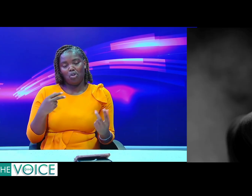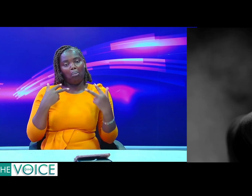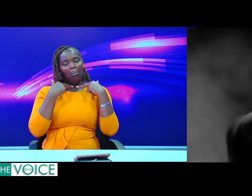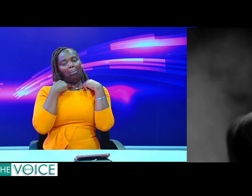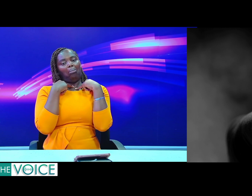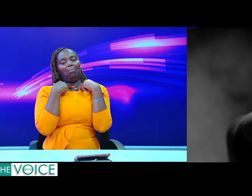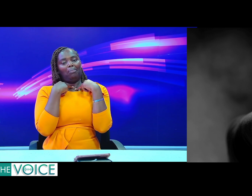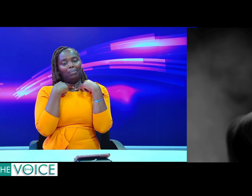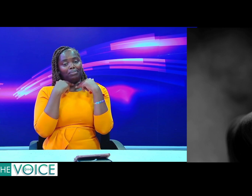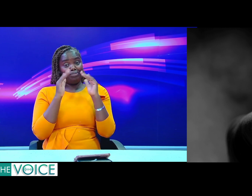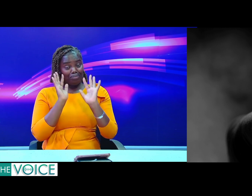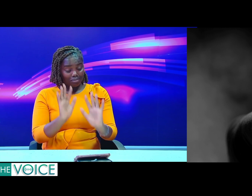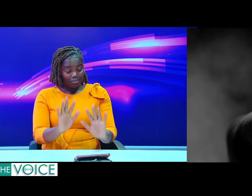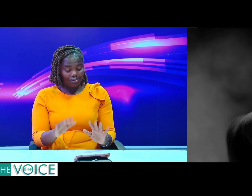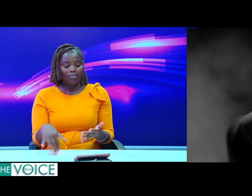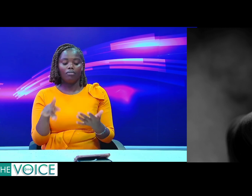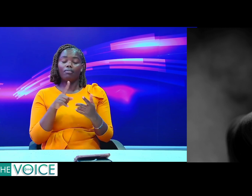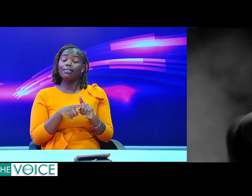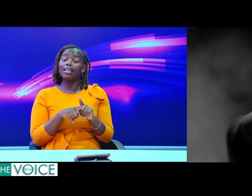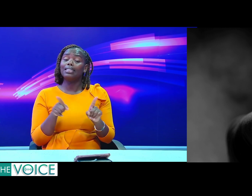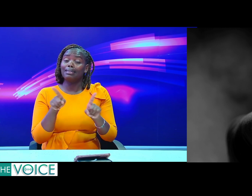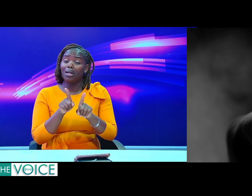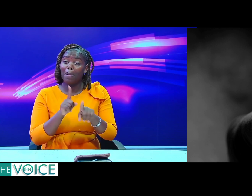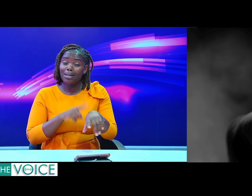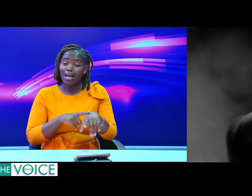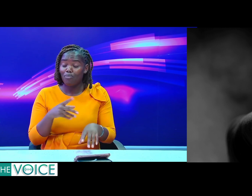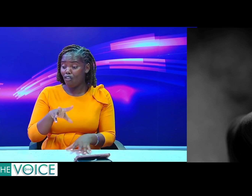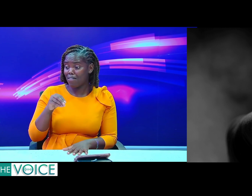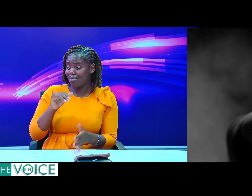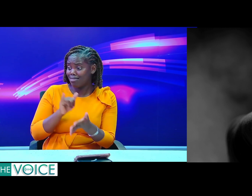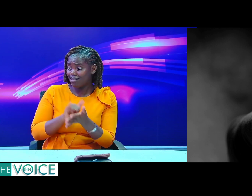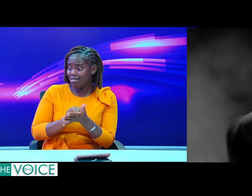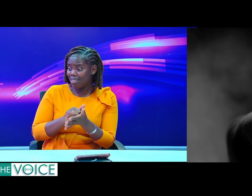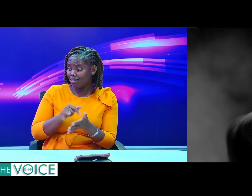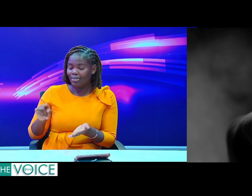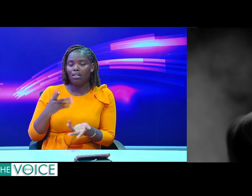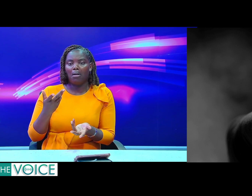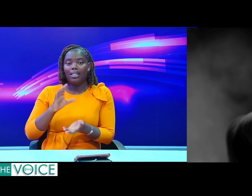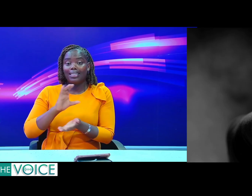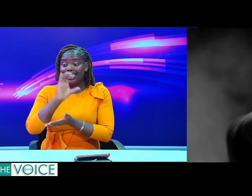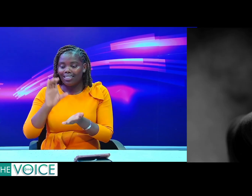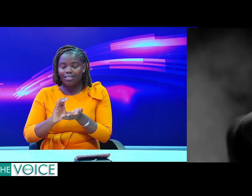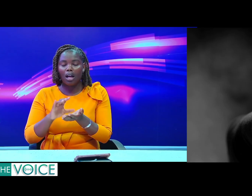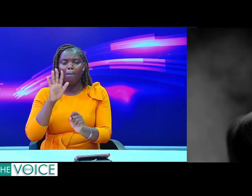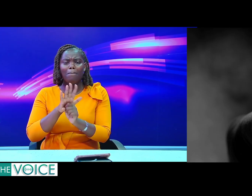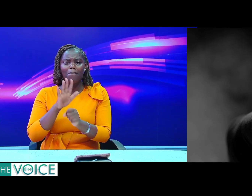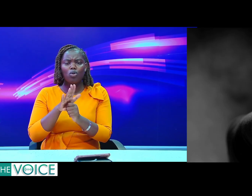they're out and back again to the same houses. Also, at the same time, you find that